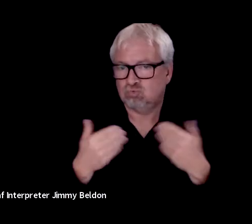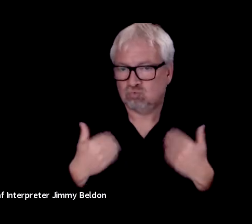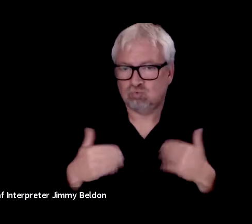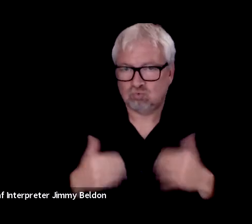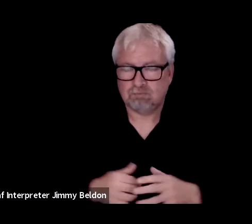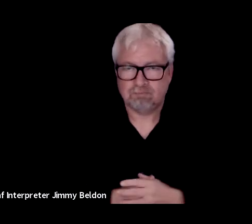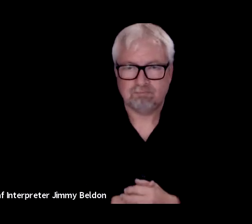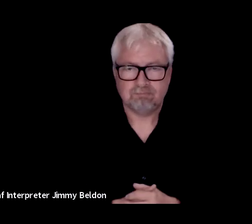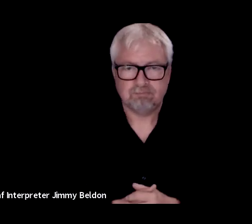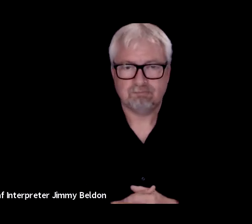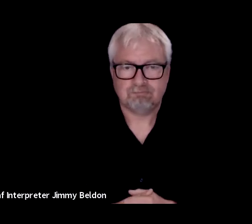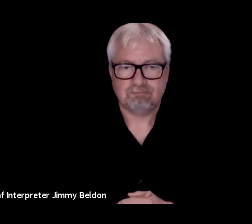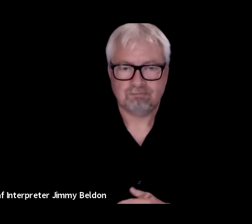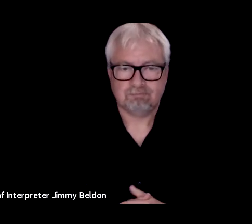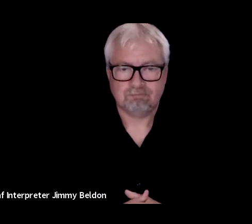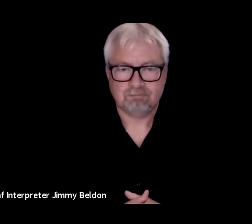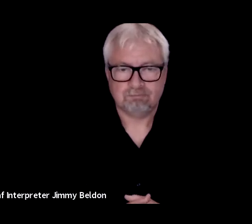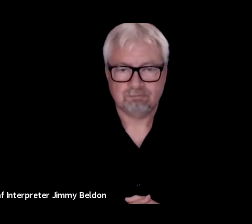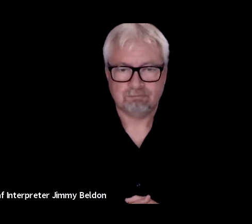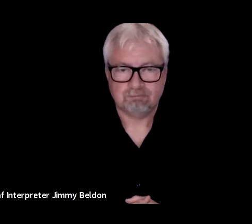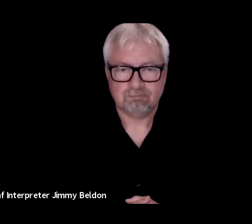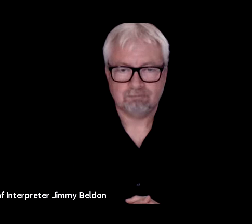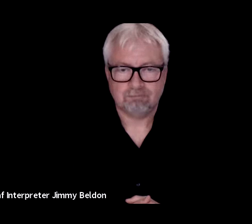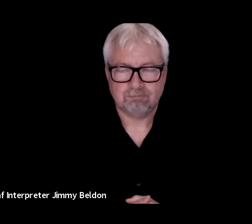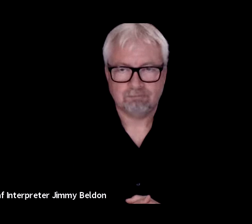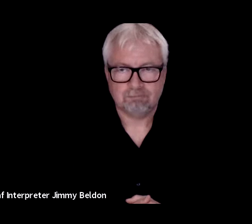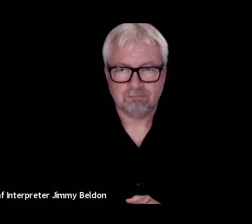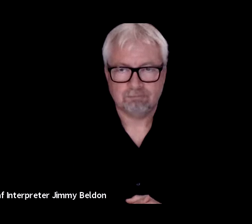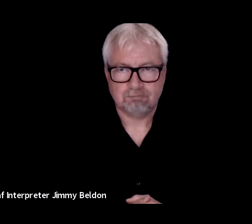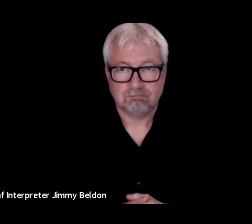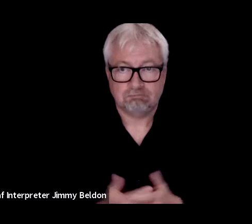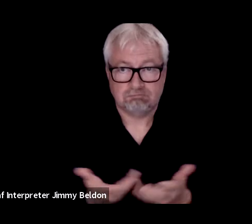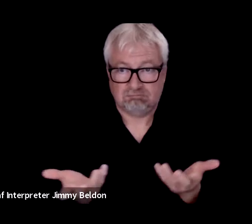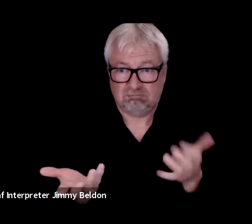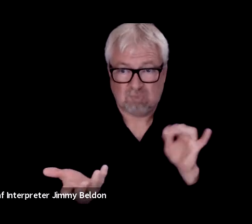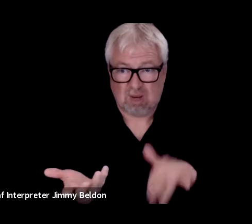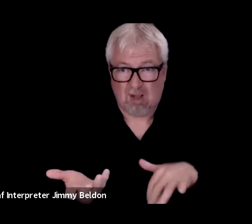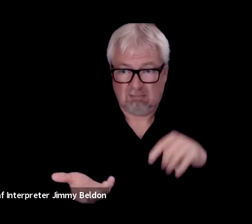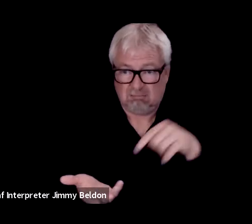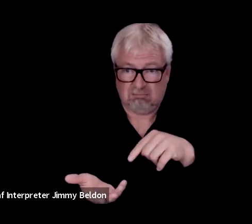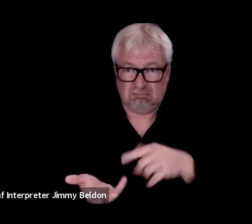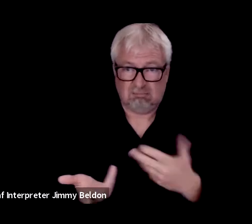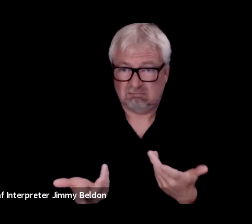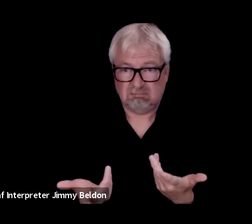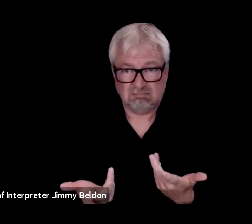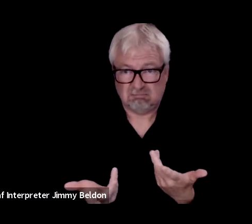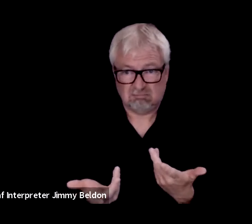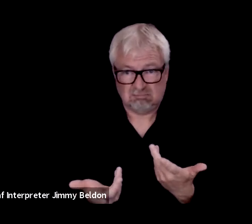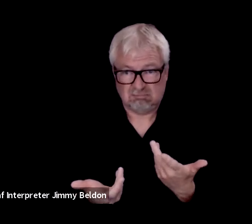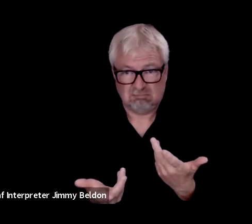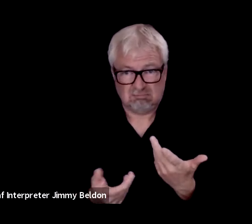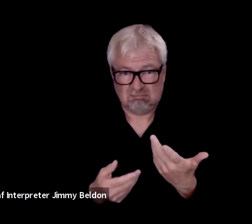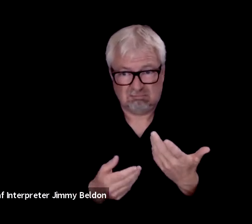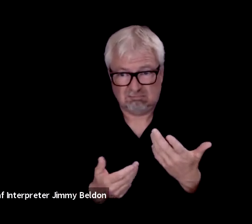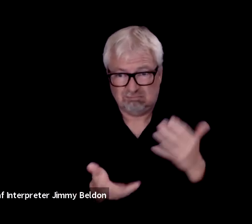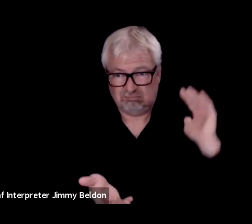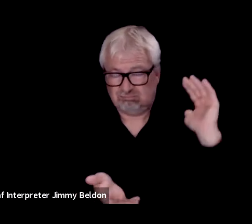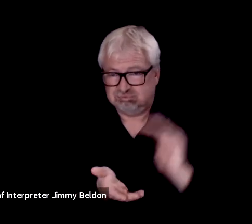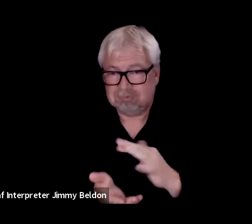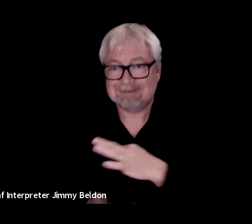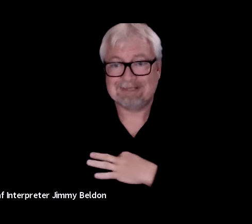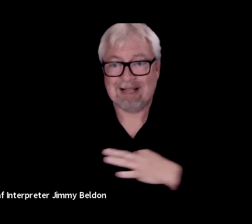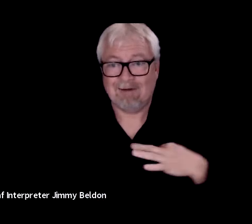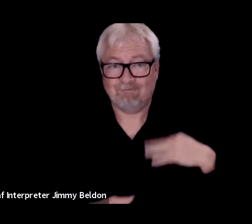that they're just literally fewer staff than they were last year. Okay. And I am wondering if you have